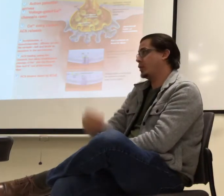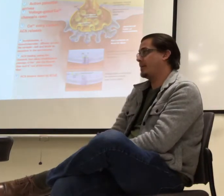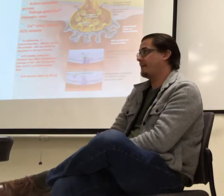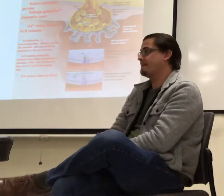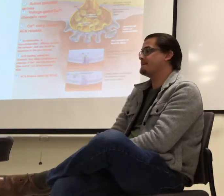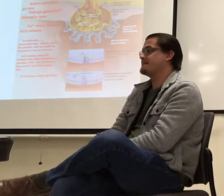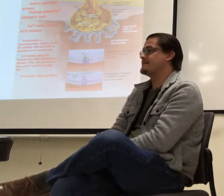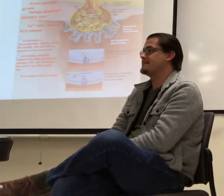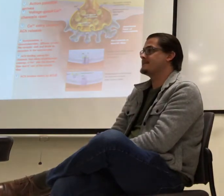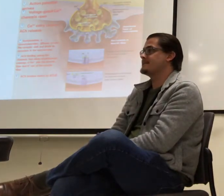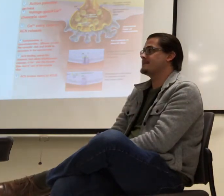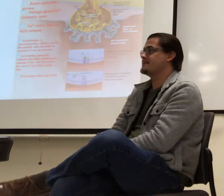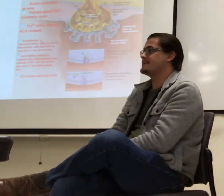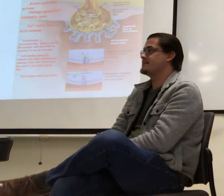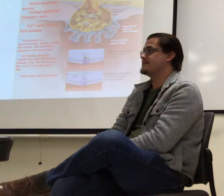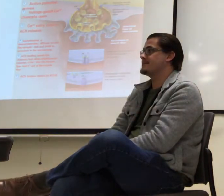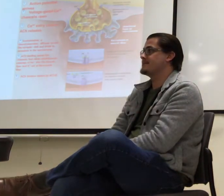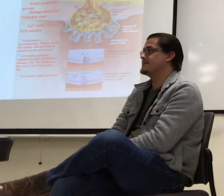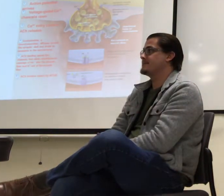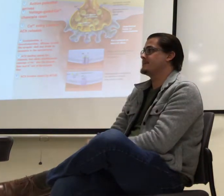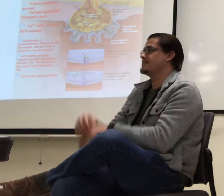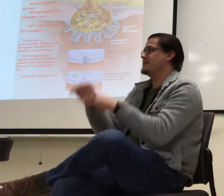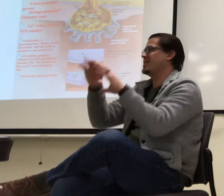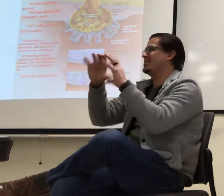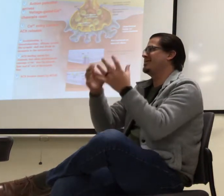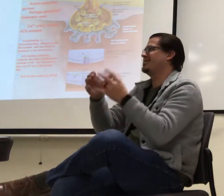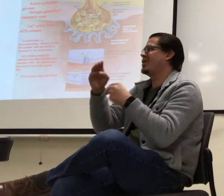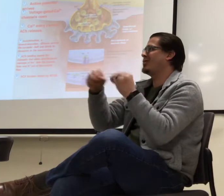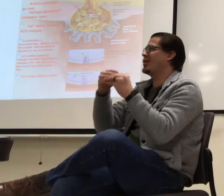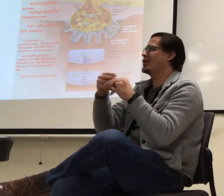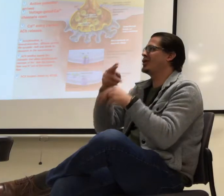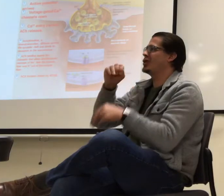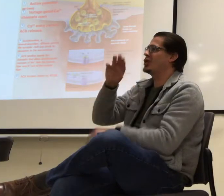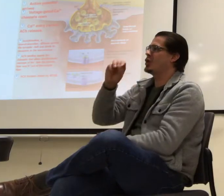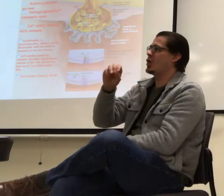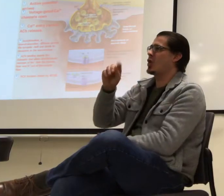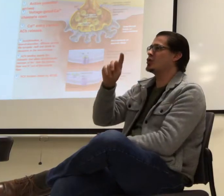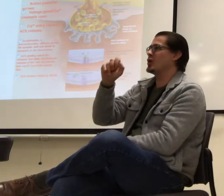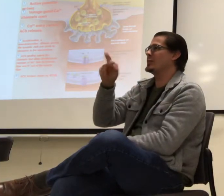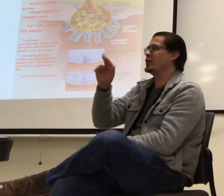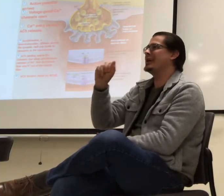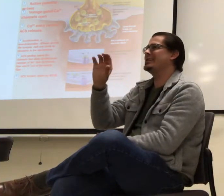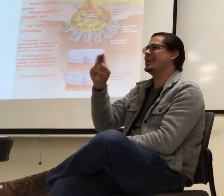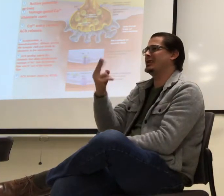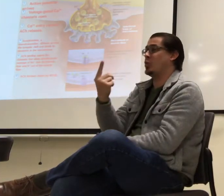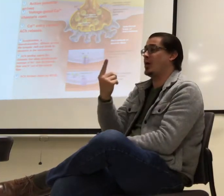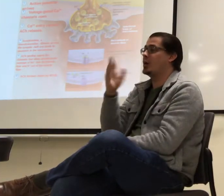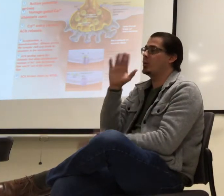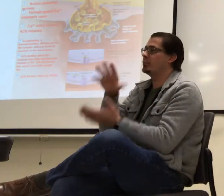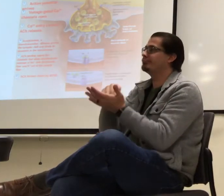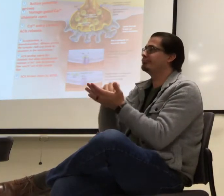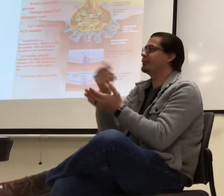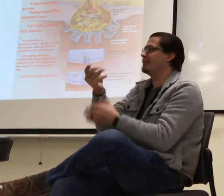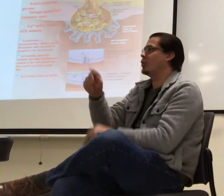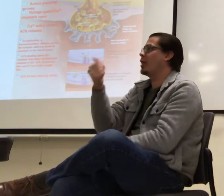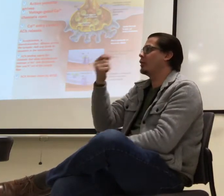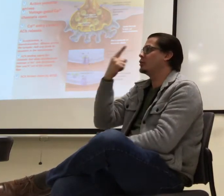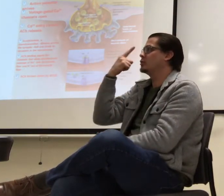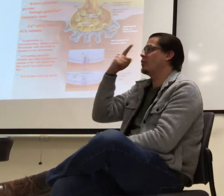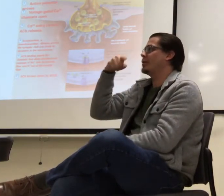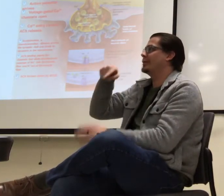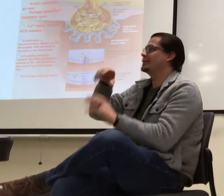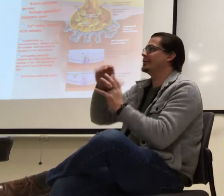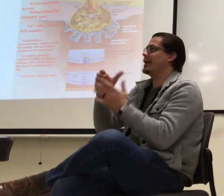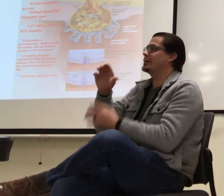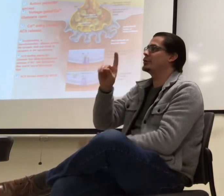There's a class of molecules called neurotransmitters. ACH is one of them. We'll learn a few others in this class.